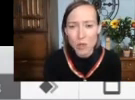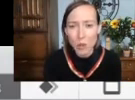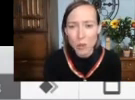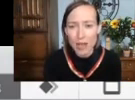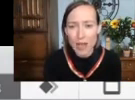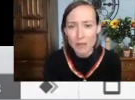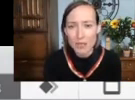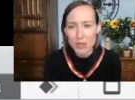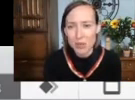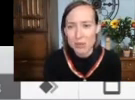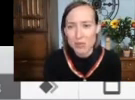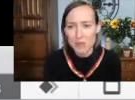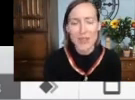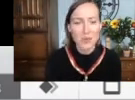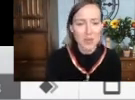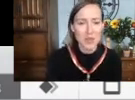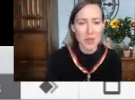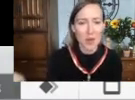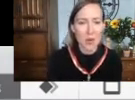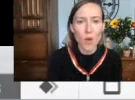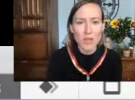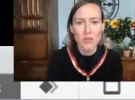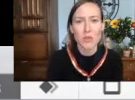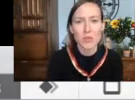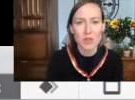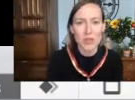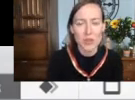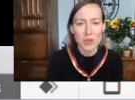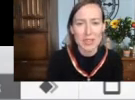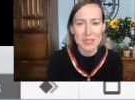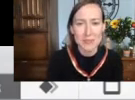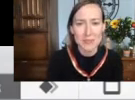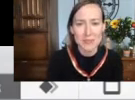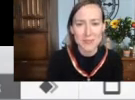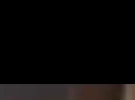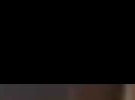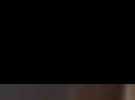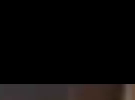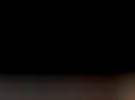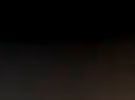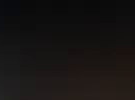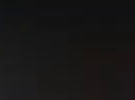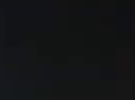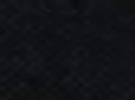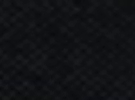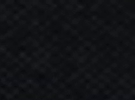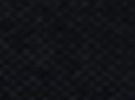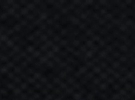really cool app to use. That'll be wonderful to learn stories and signs.